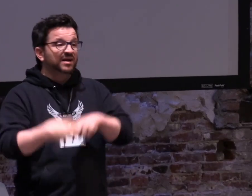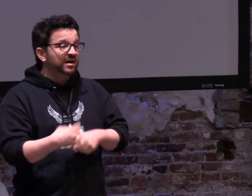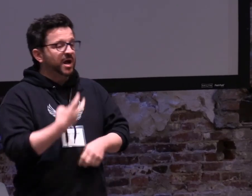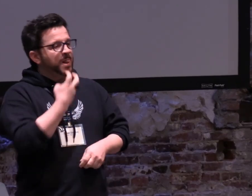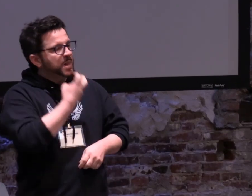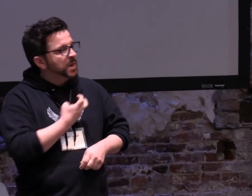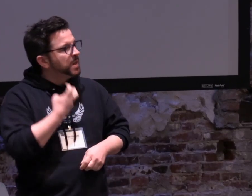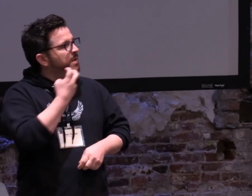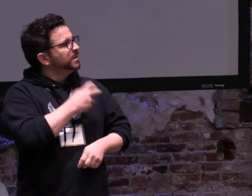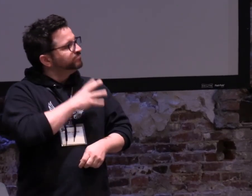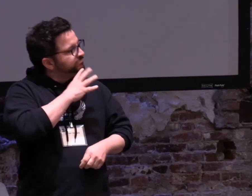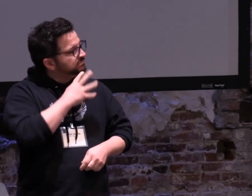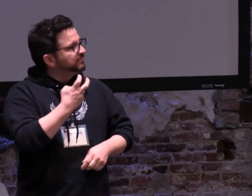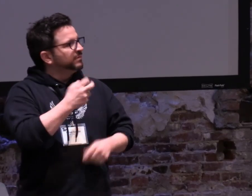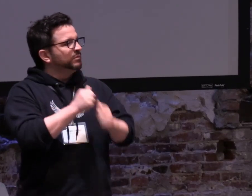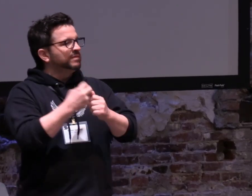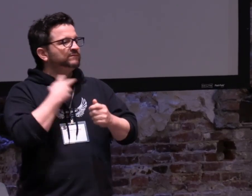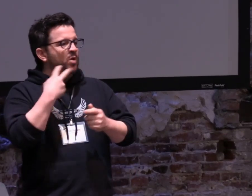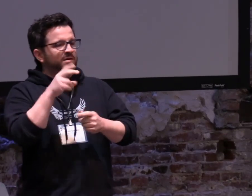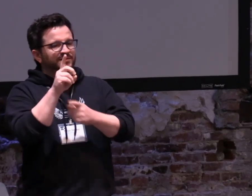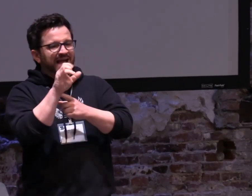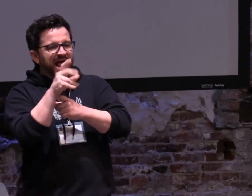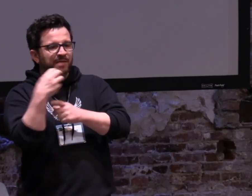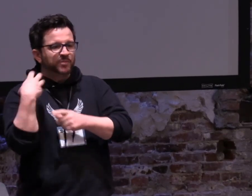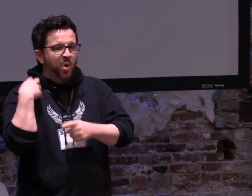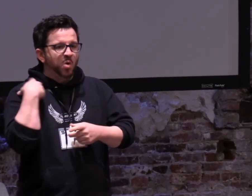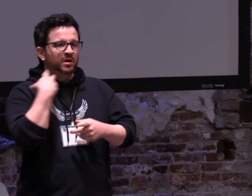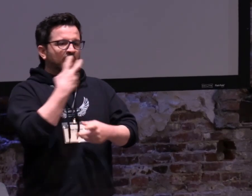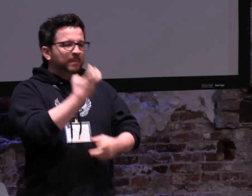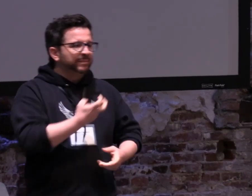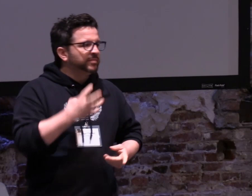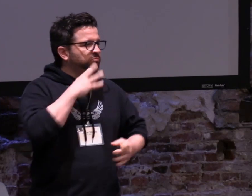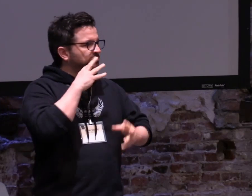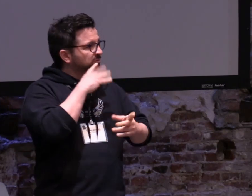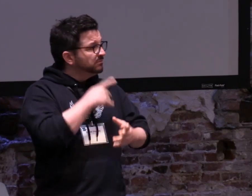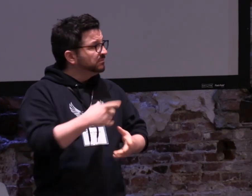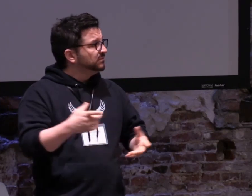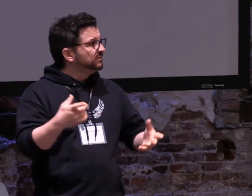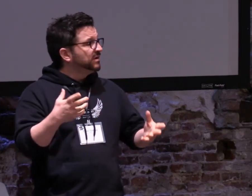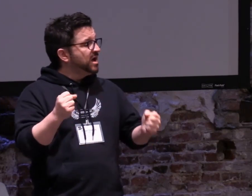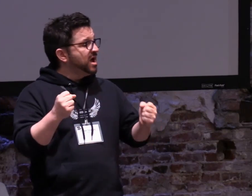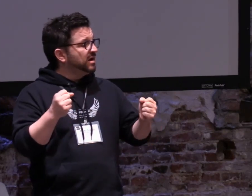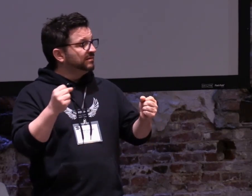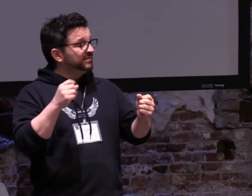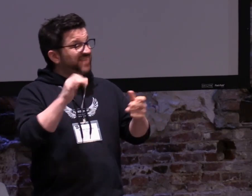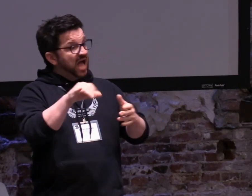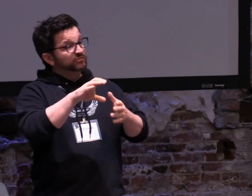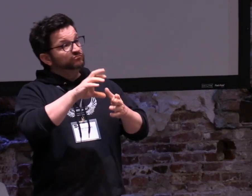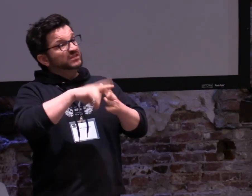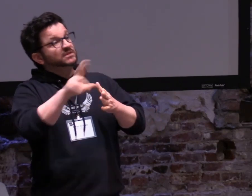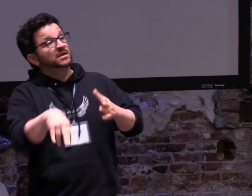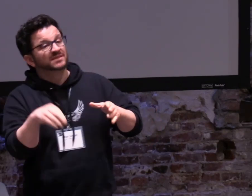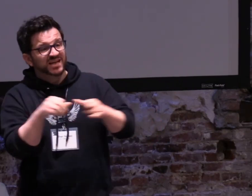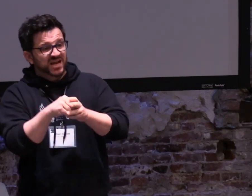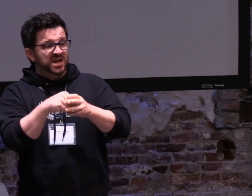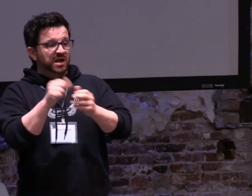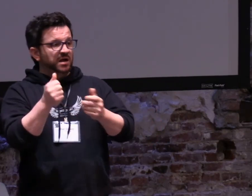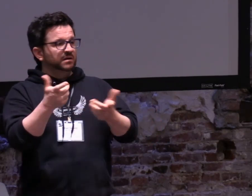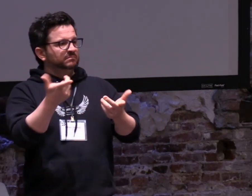never conceded to the expectations of others, to certain speech coaches who wanted me to do